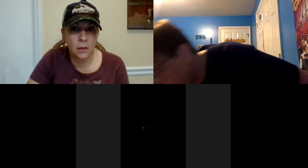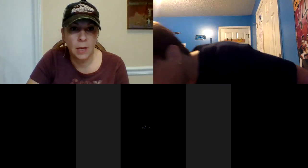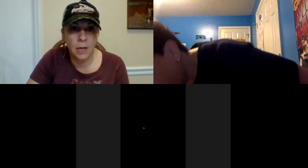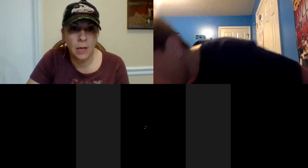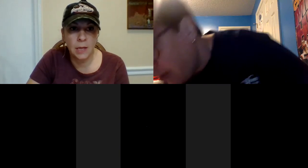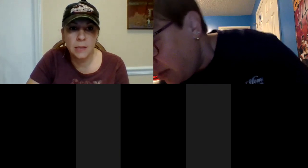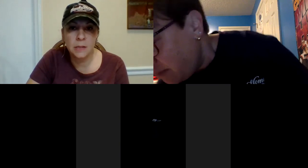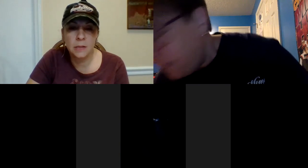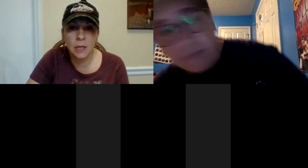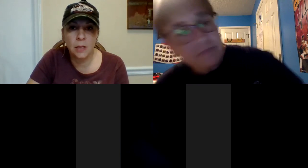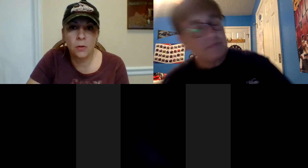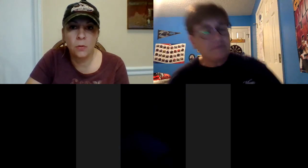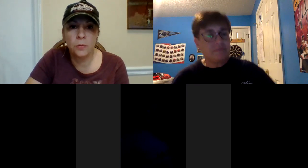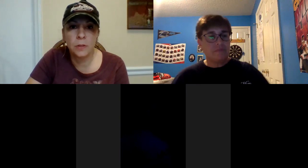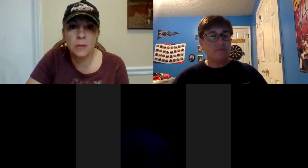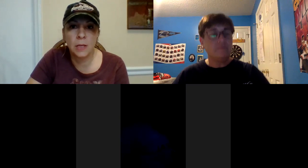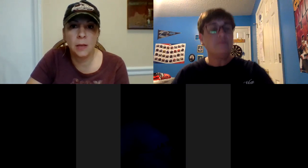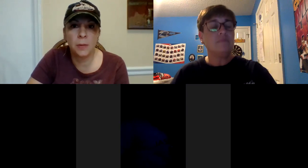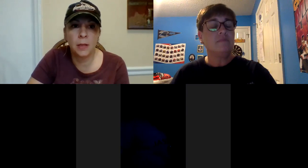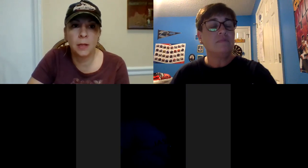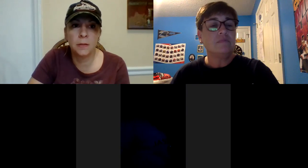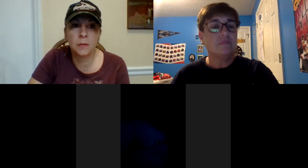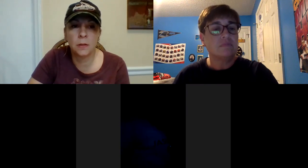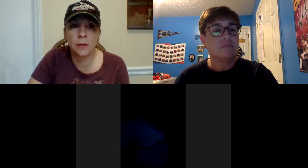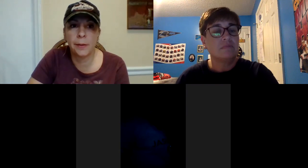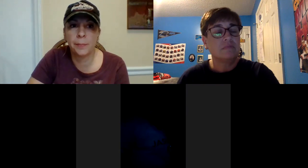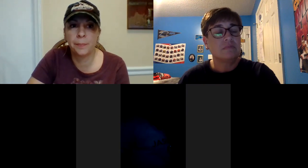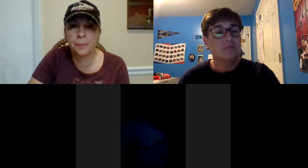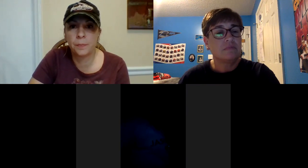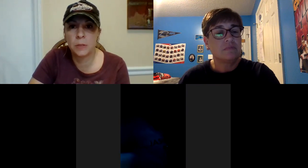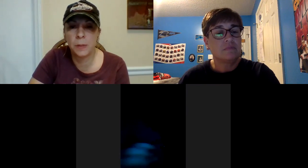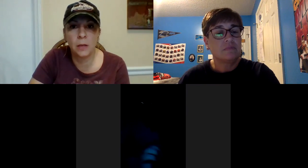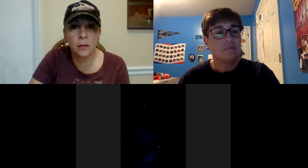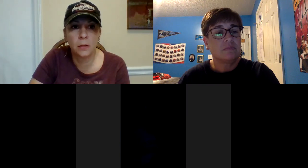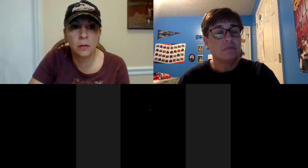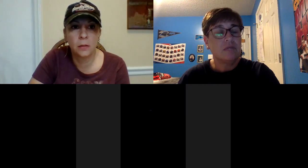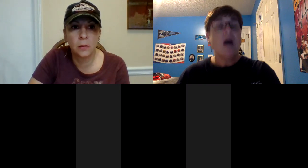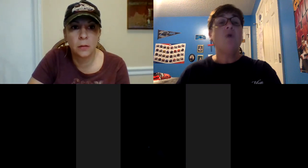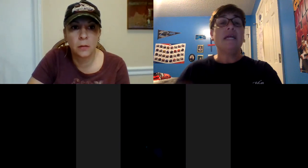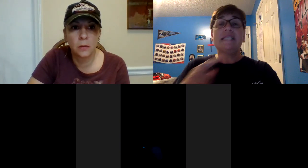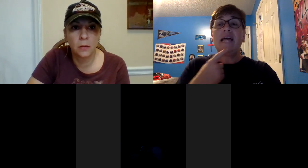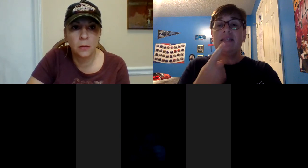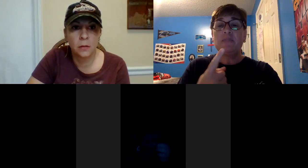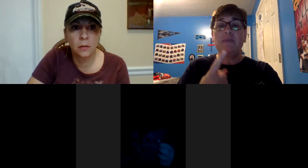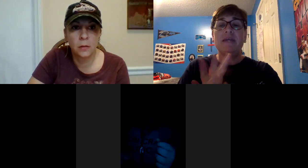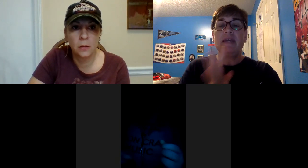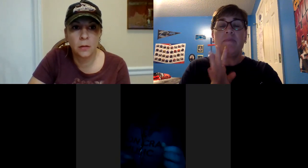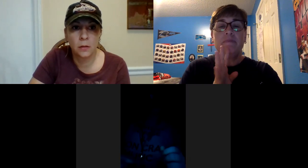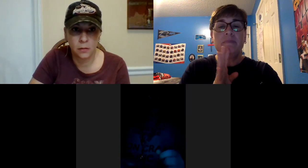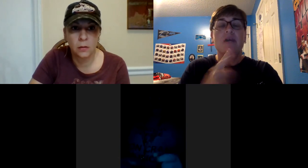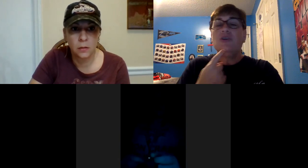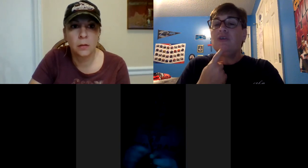but. And is tell the same as speak? Oh, like tell and speak?